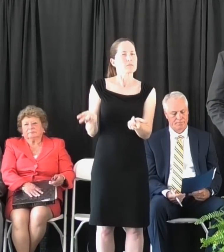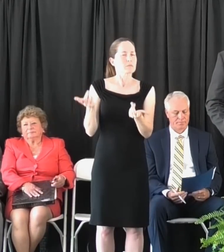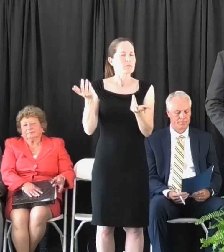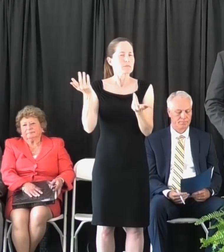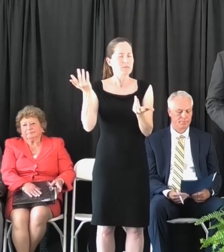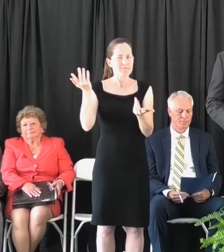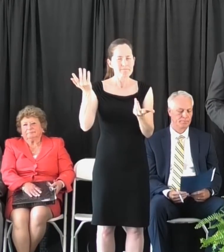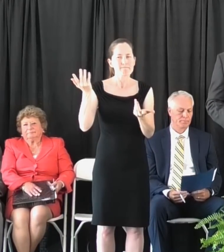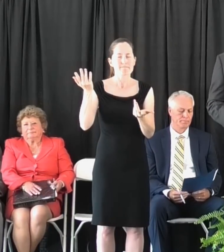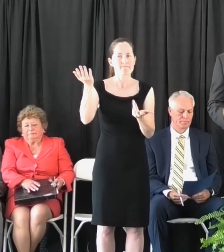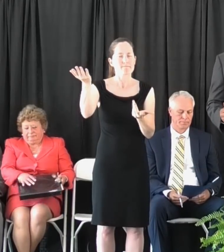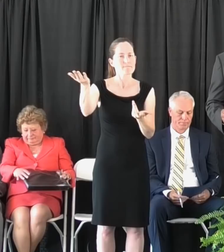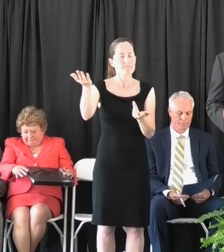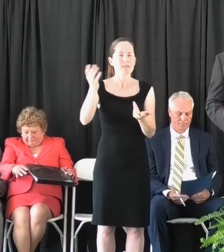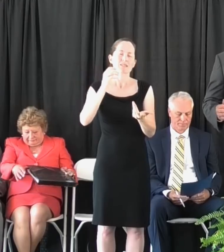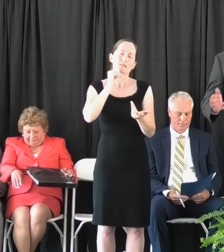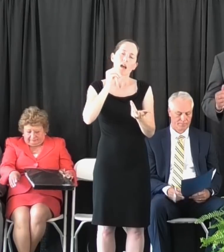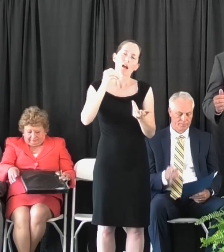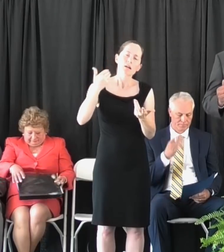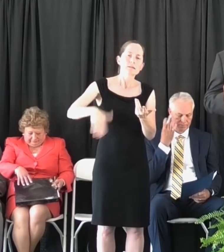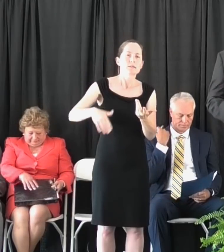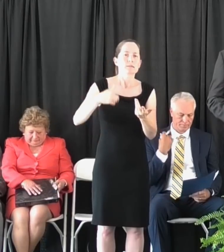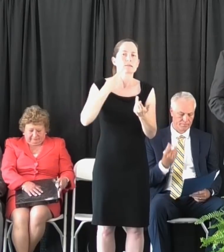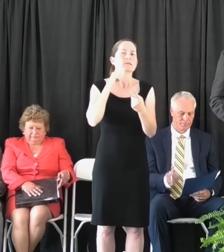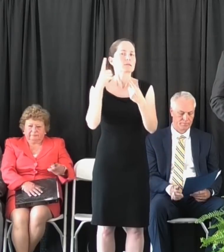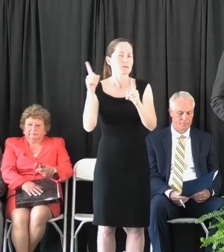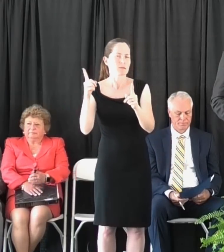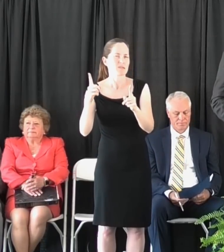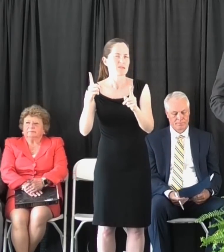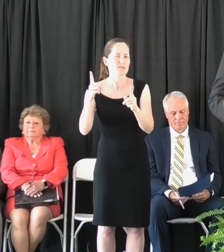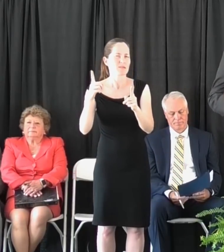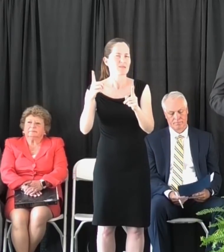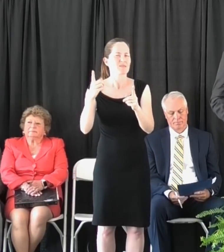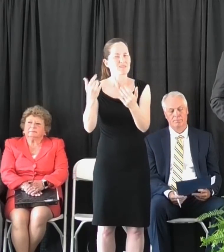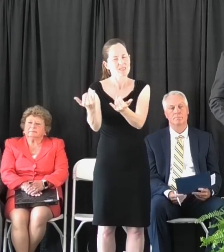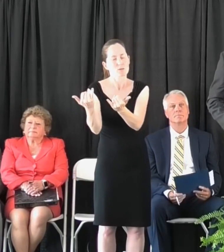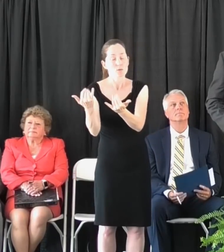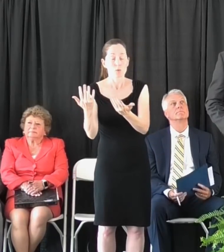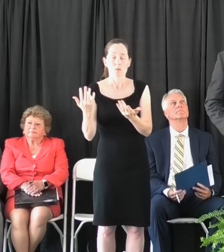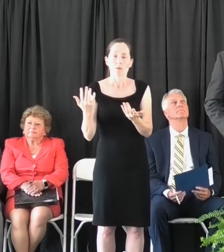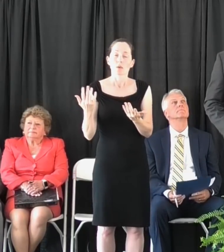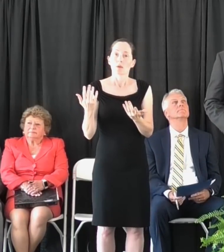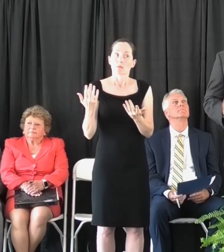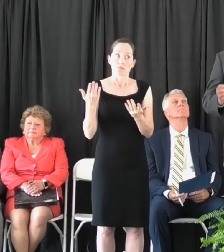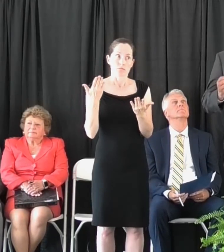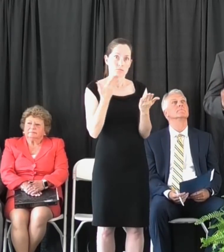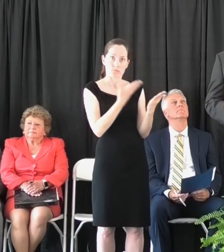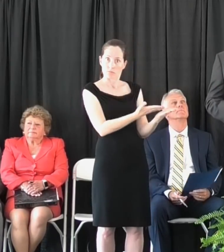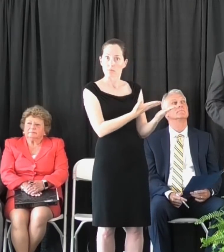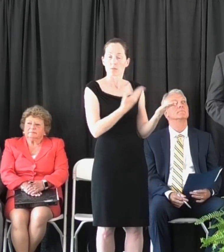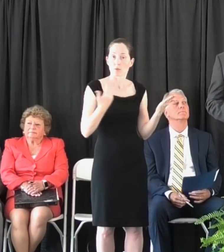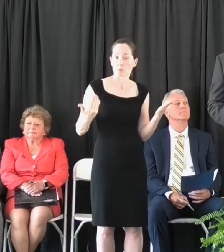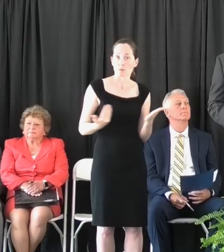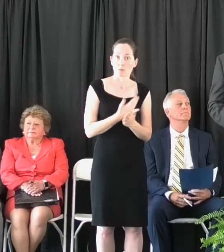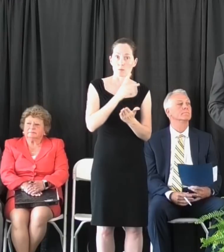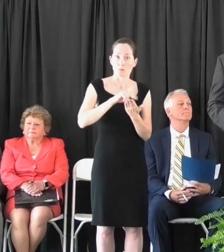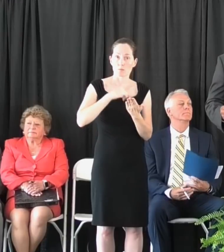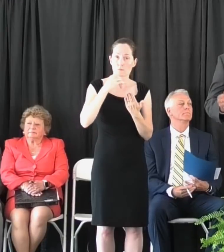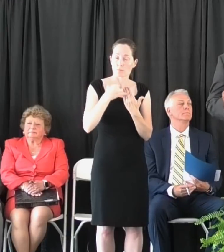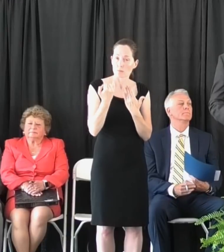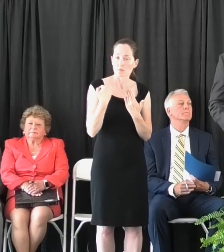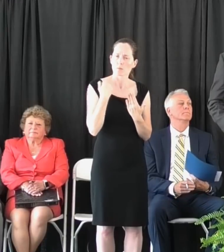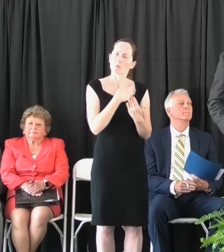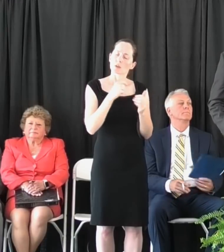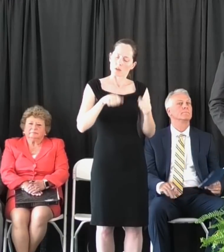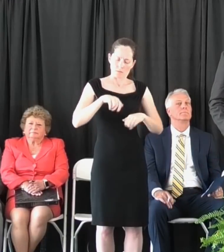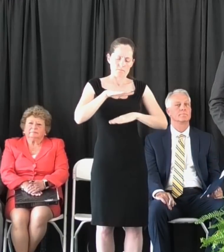Howard County. It's not that efficient. However, this new courthouse, with this new courthouse project, we will be able to meet the needs